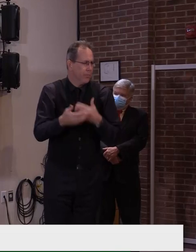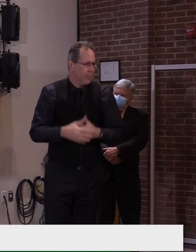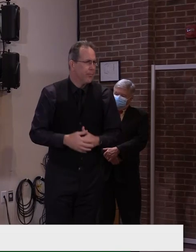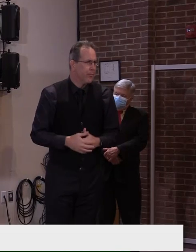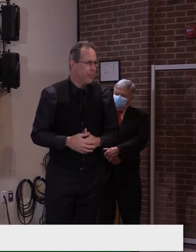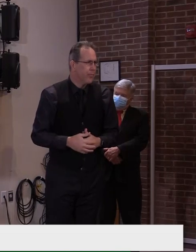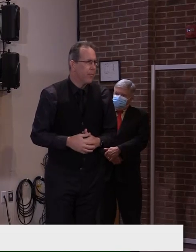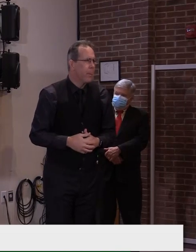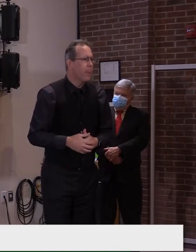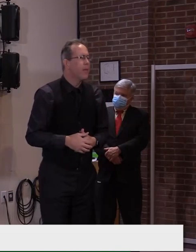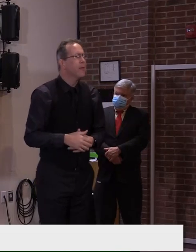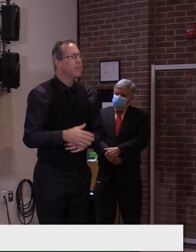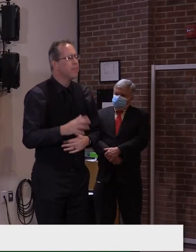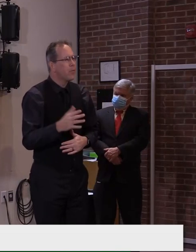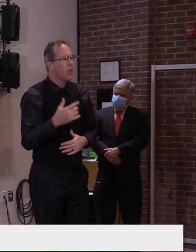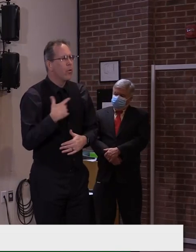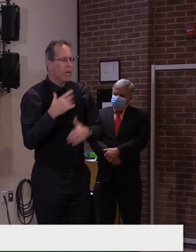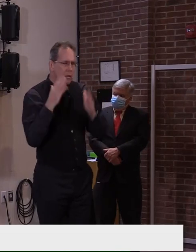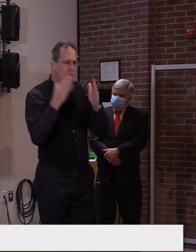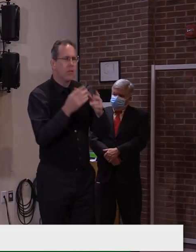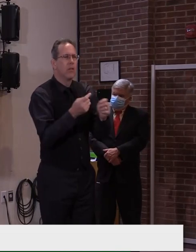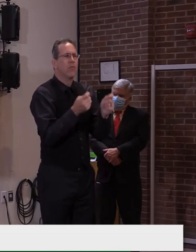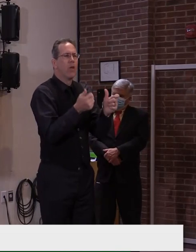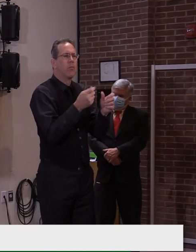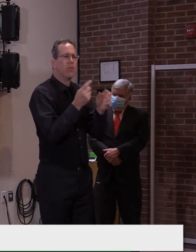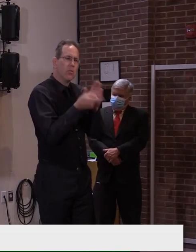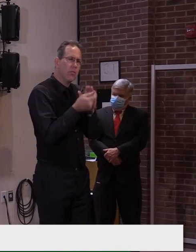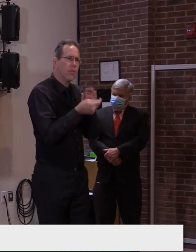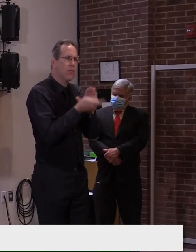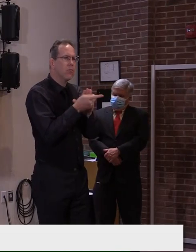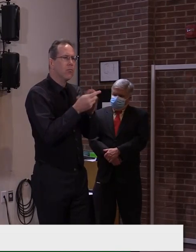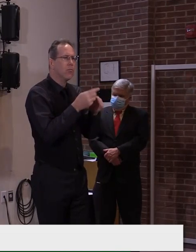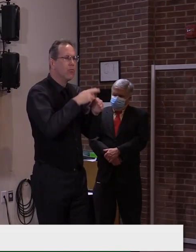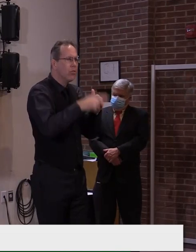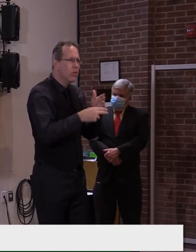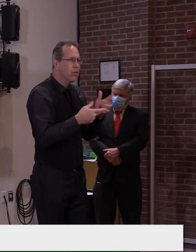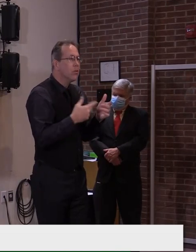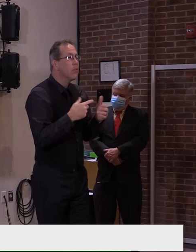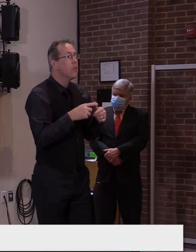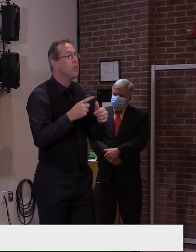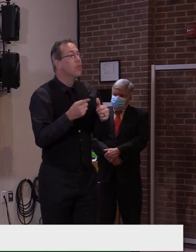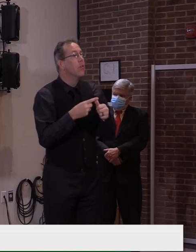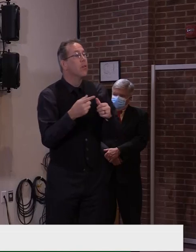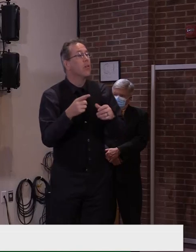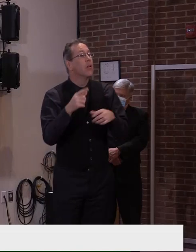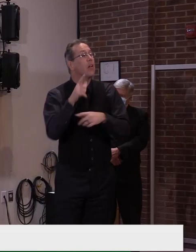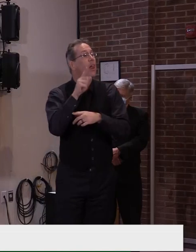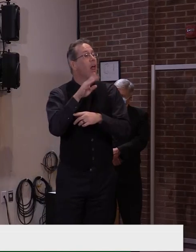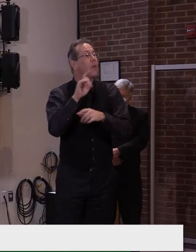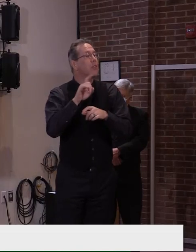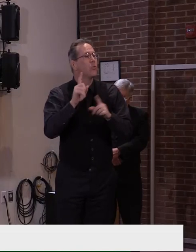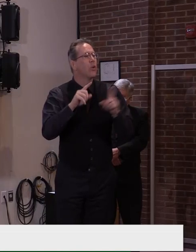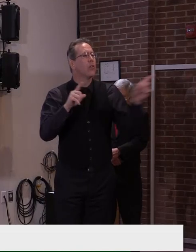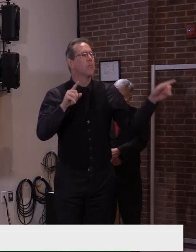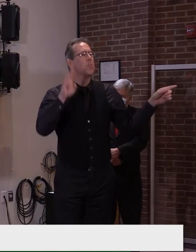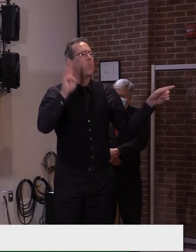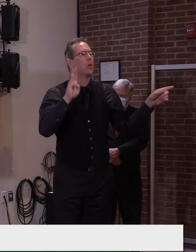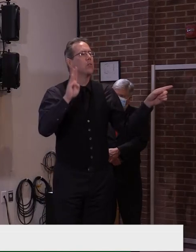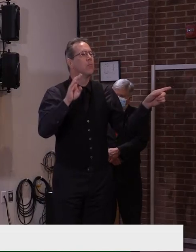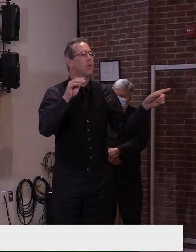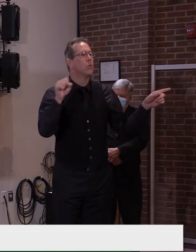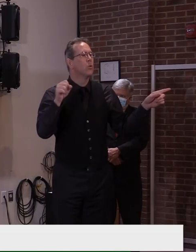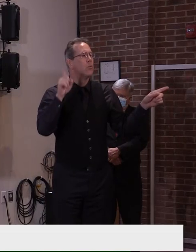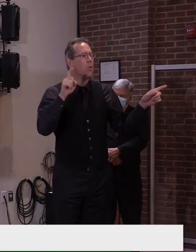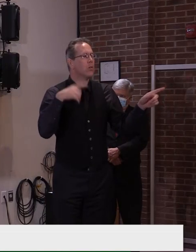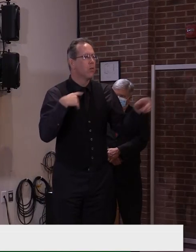to answer the question, the Prime Lab that we use in Boston, 24 to 36 hours has pretty much